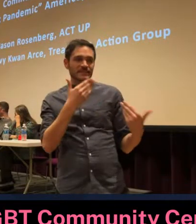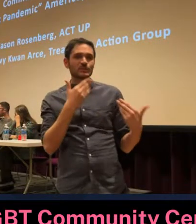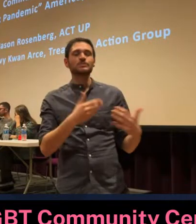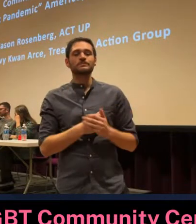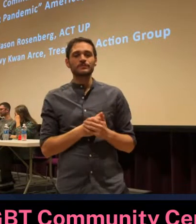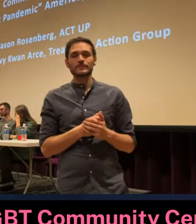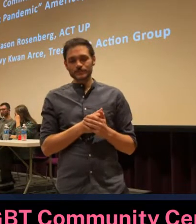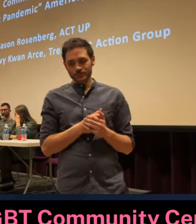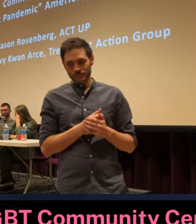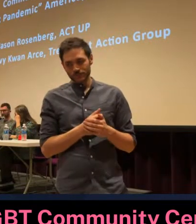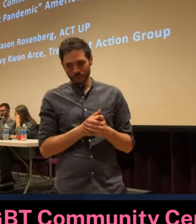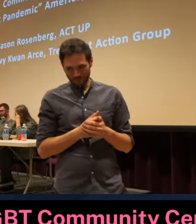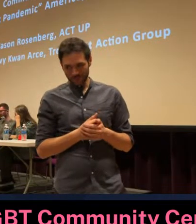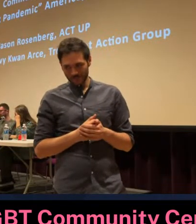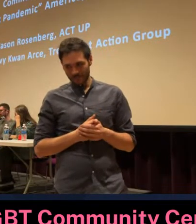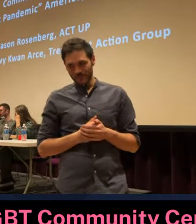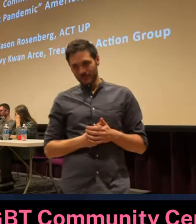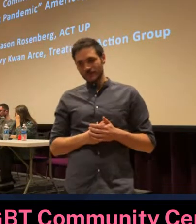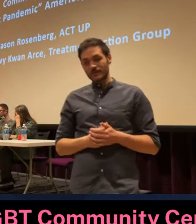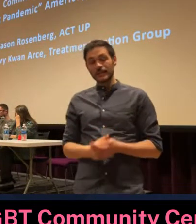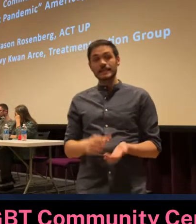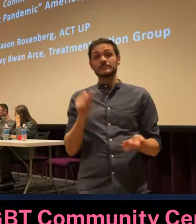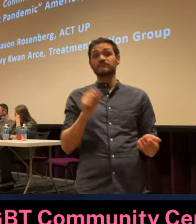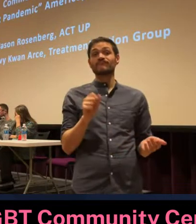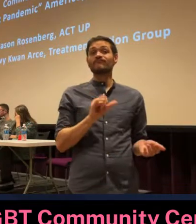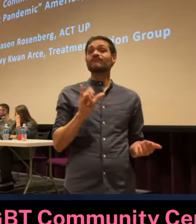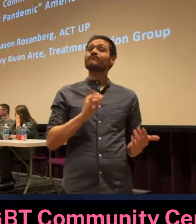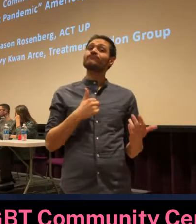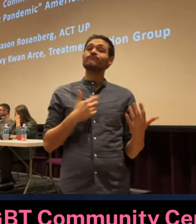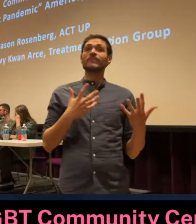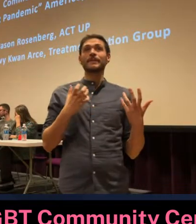you. And yeah, I also